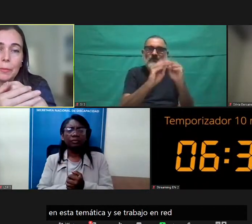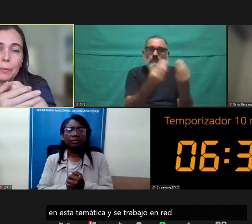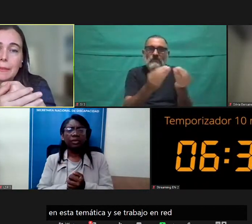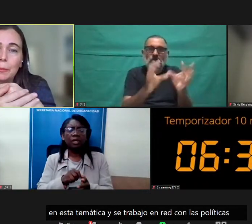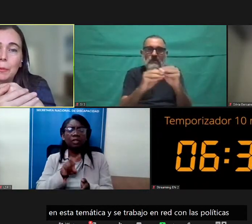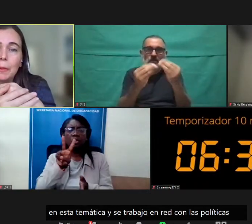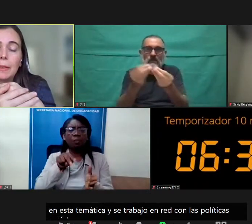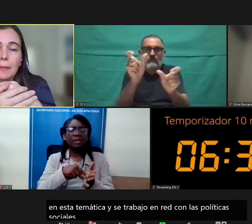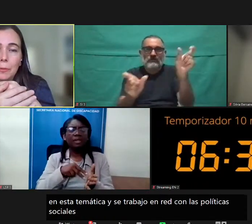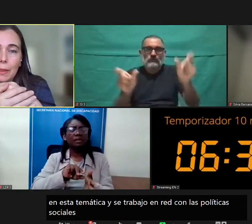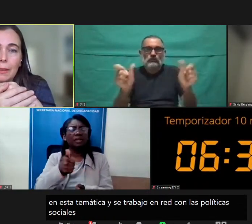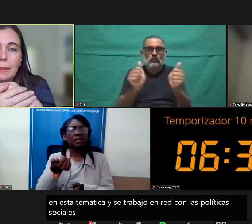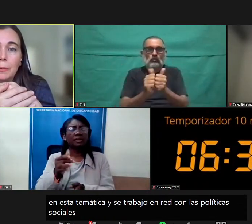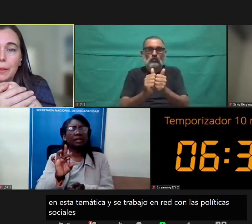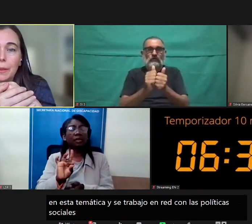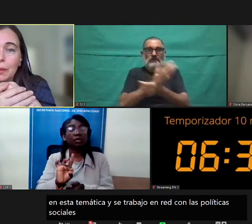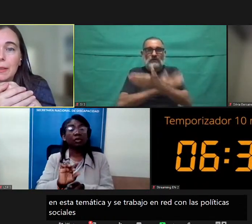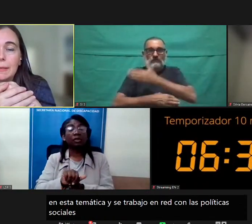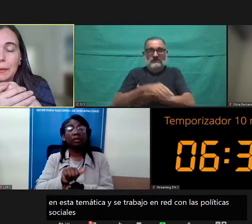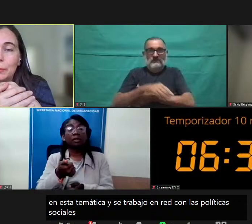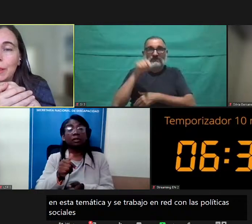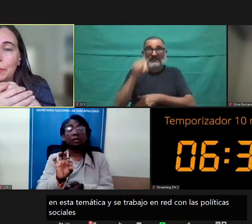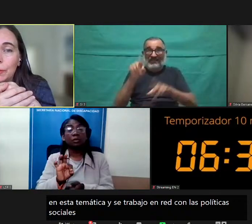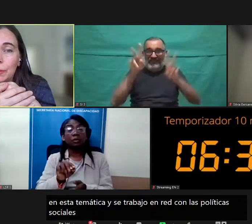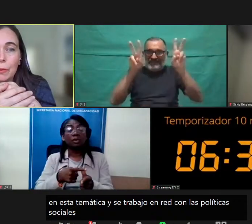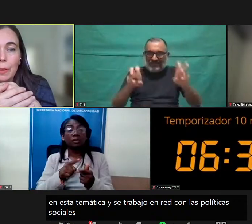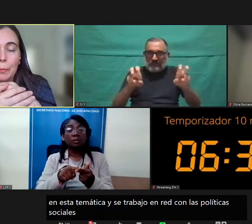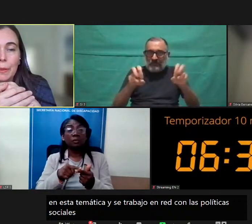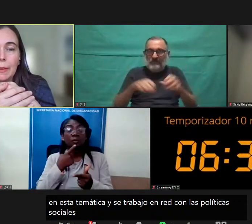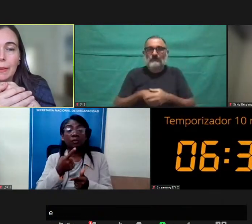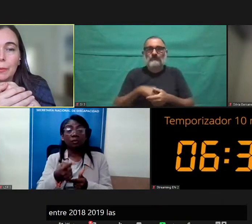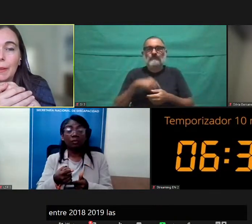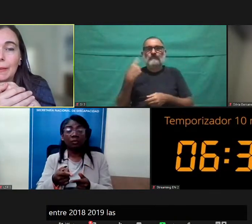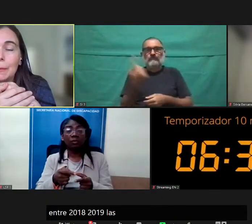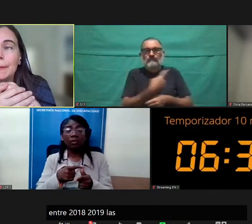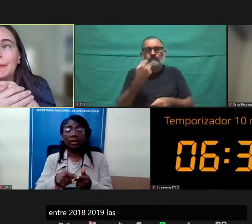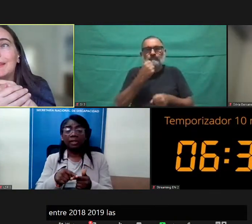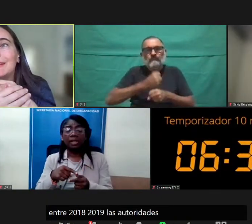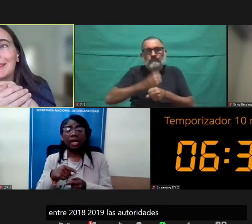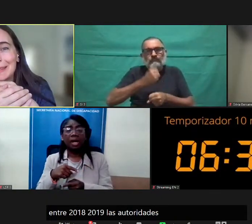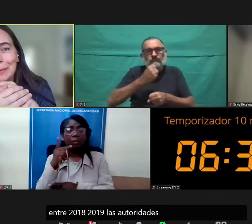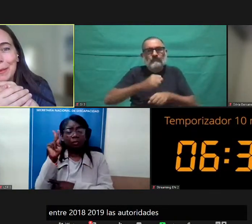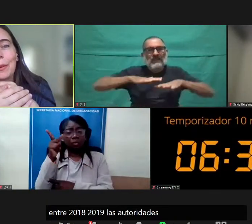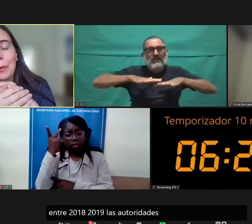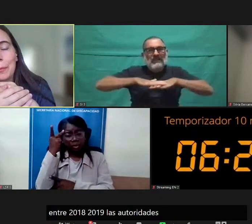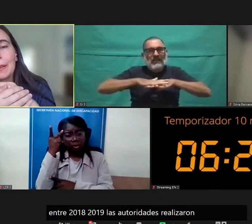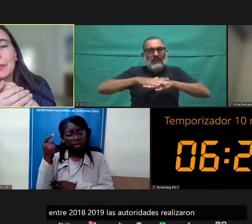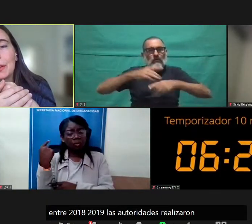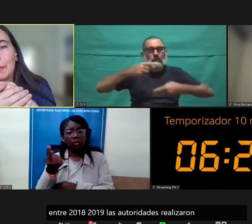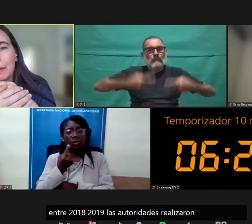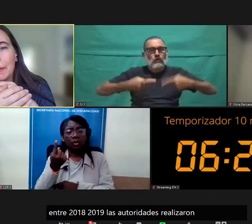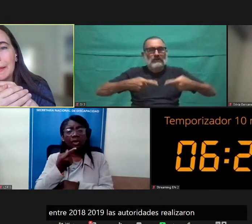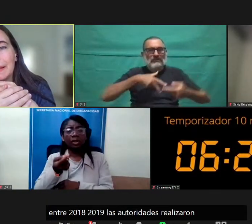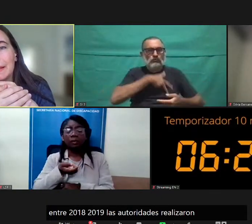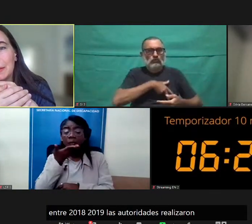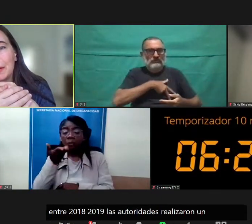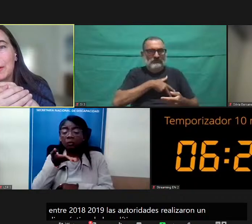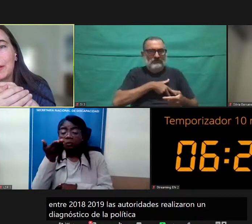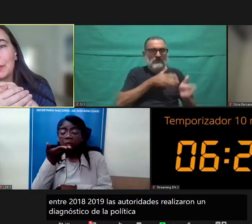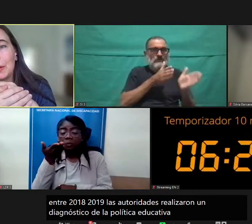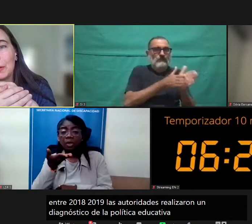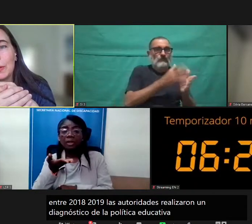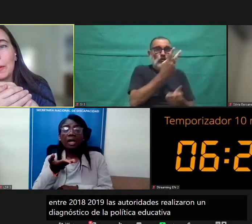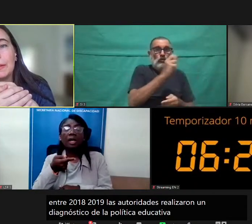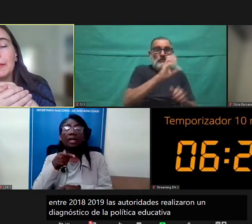support on the needed so we carried out a diagnosis of education policies and they've